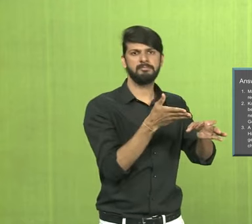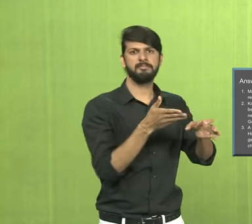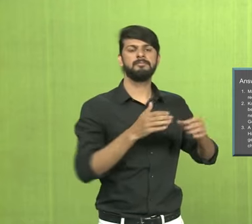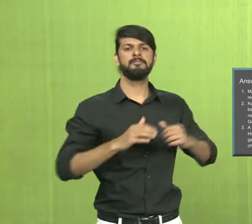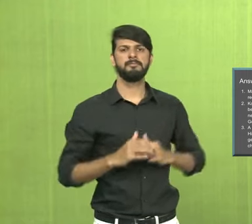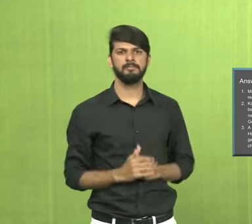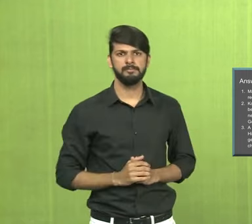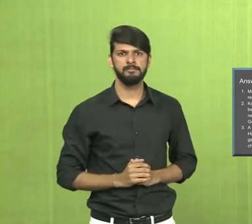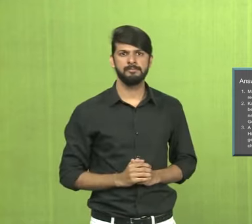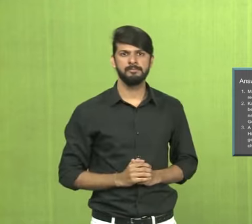paintings.